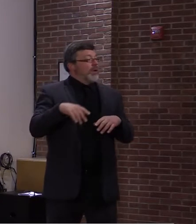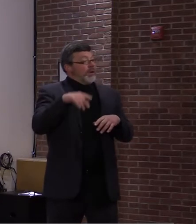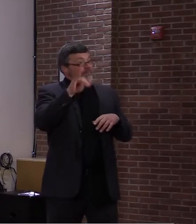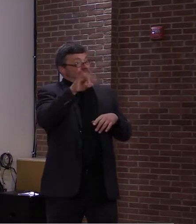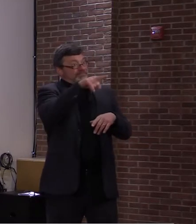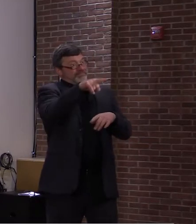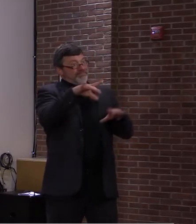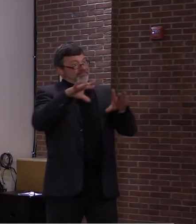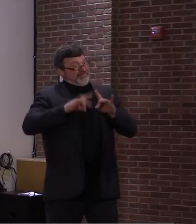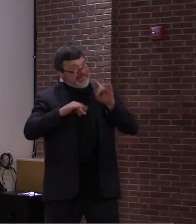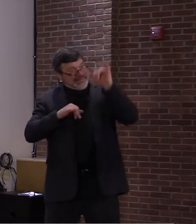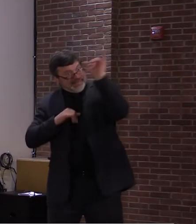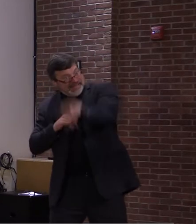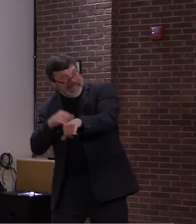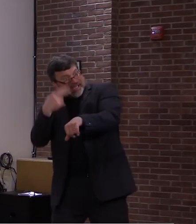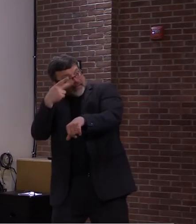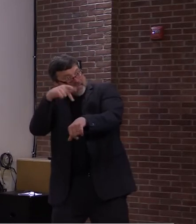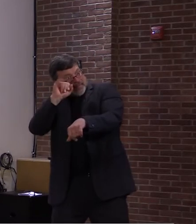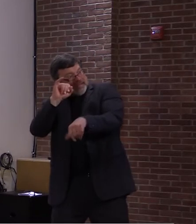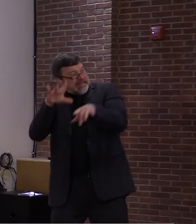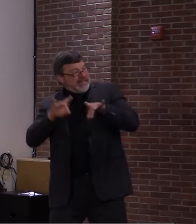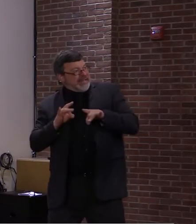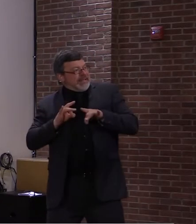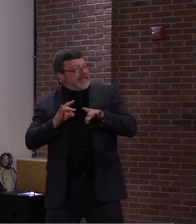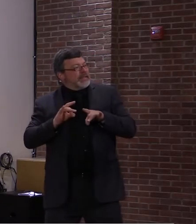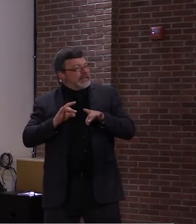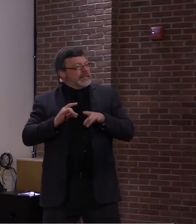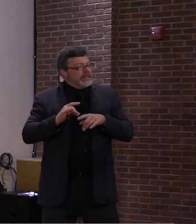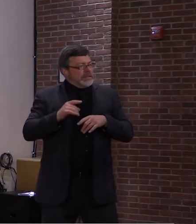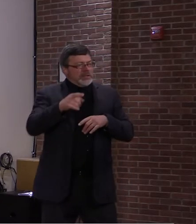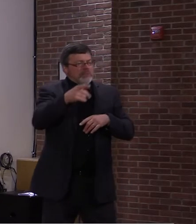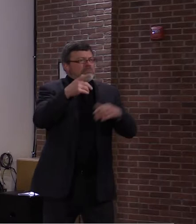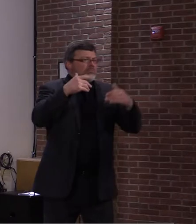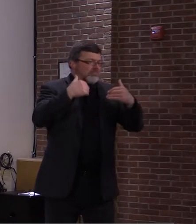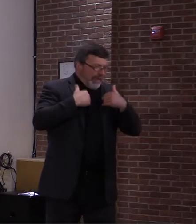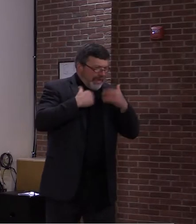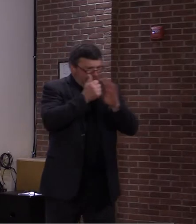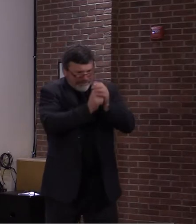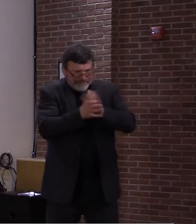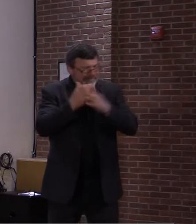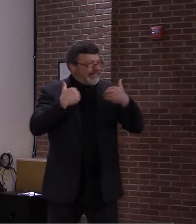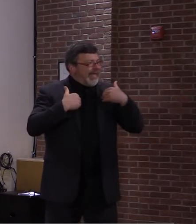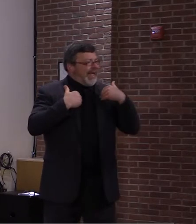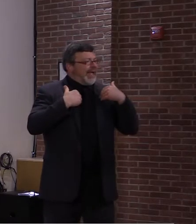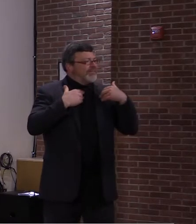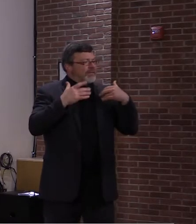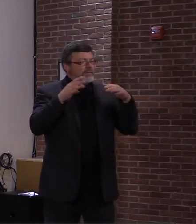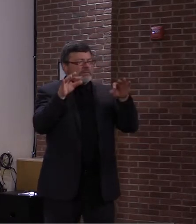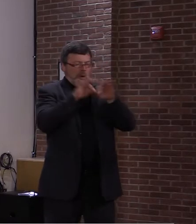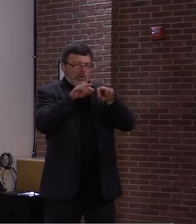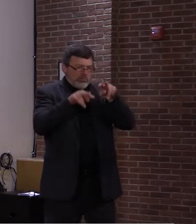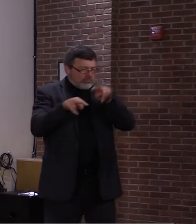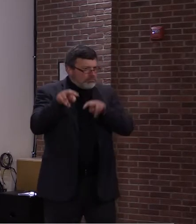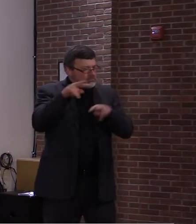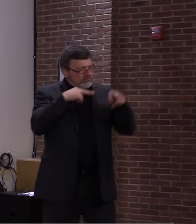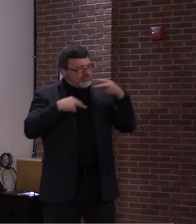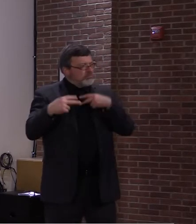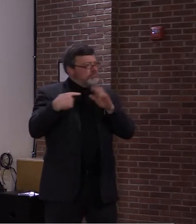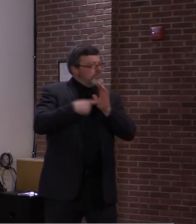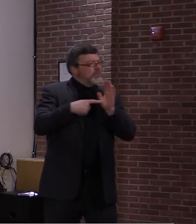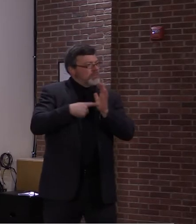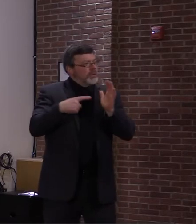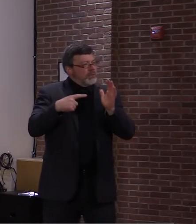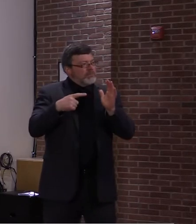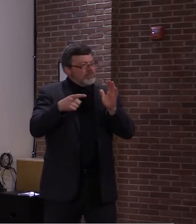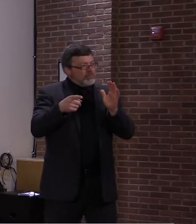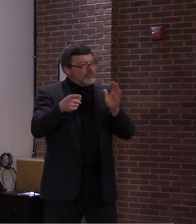people wearing recommended PPE, for signs and symptoms of influenza, starting after their first exposure and for